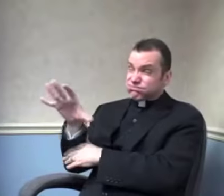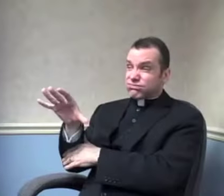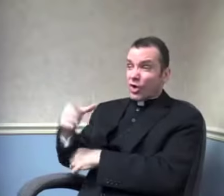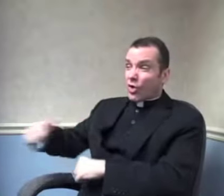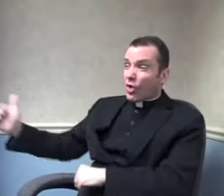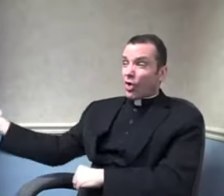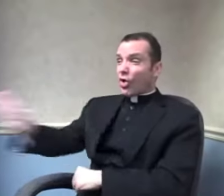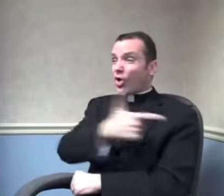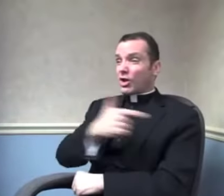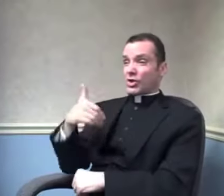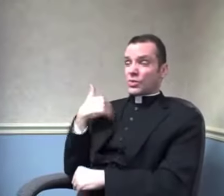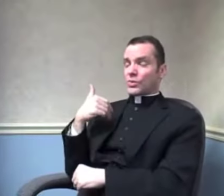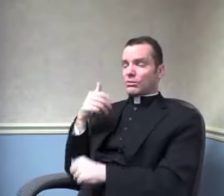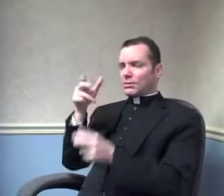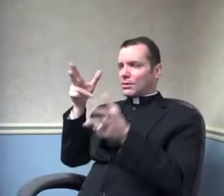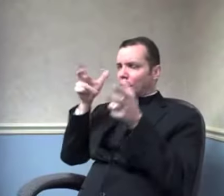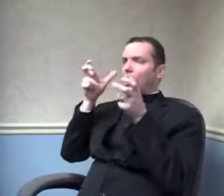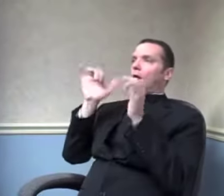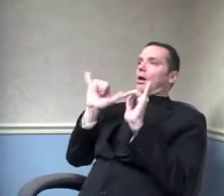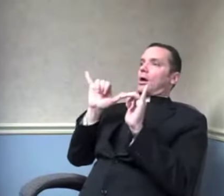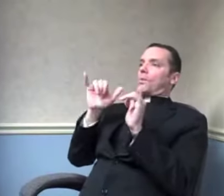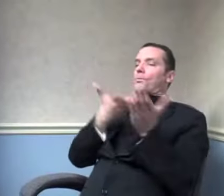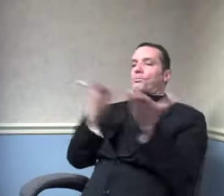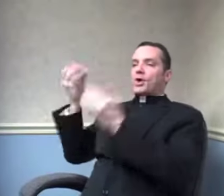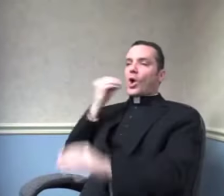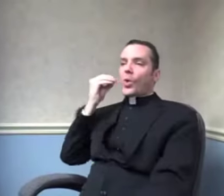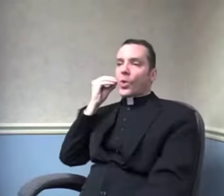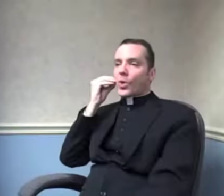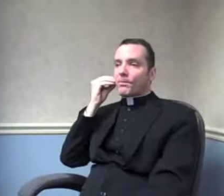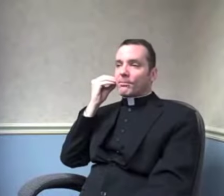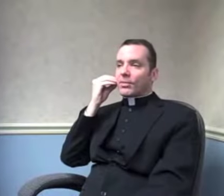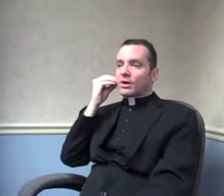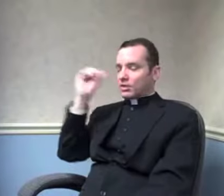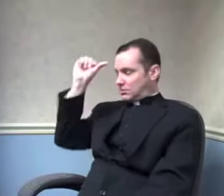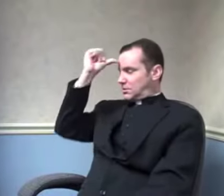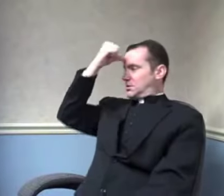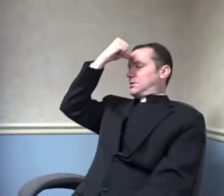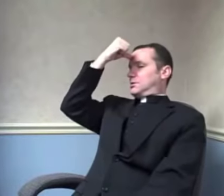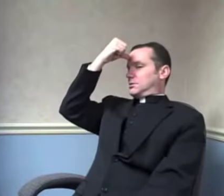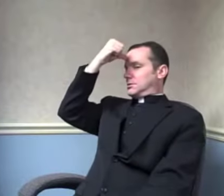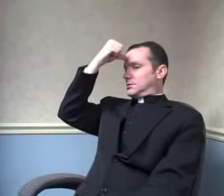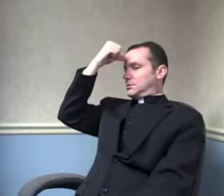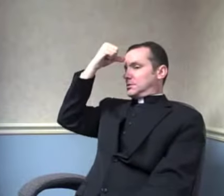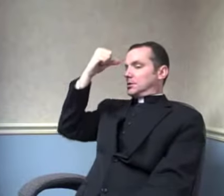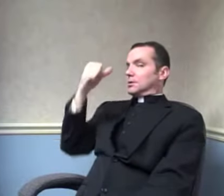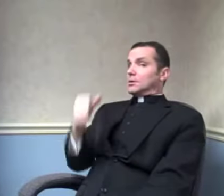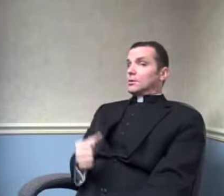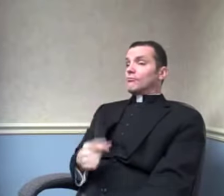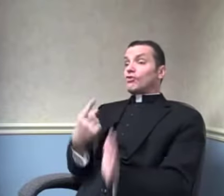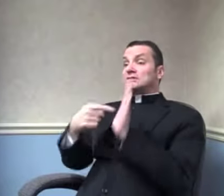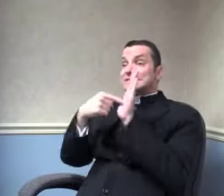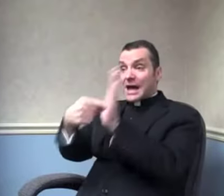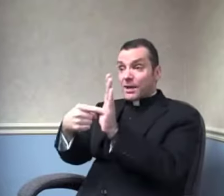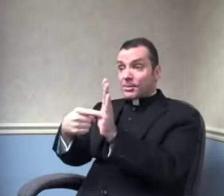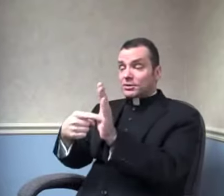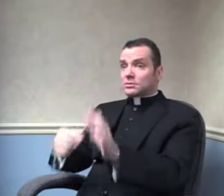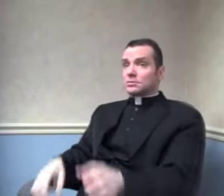and that message impacts them greatly, and they bring that home with them. It's something that sticks with